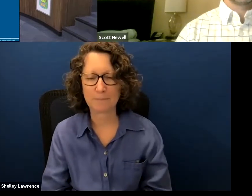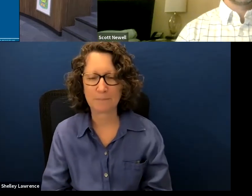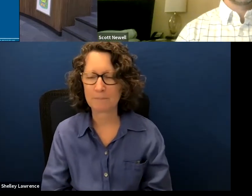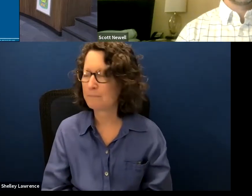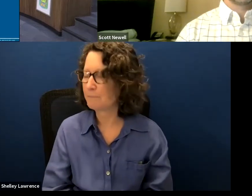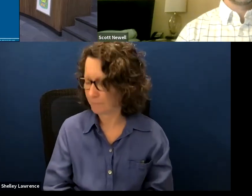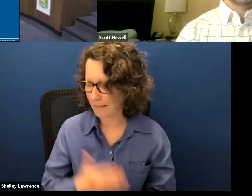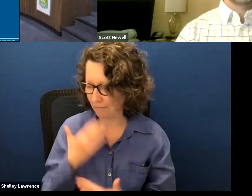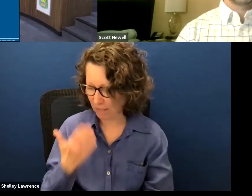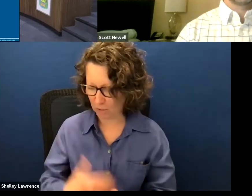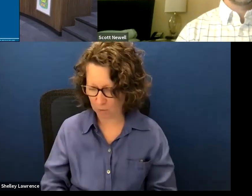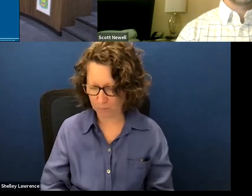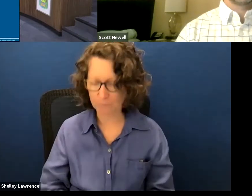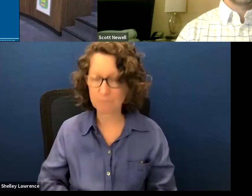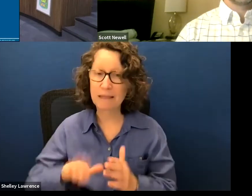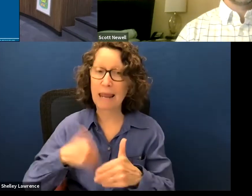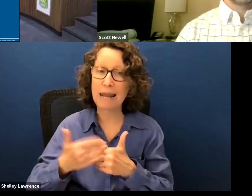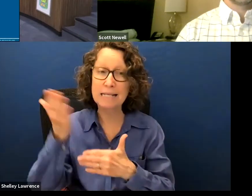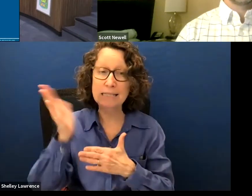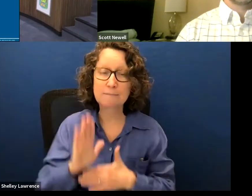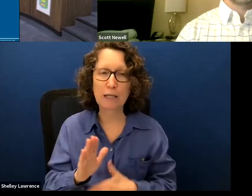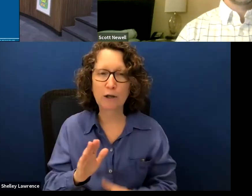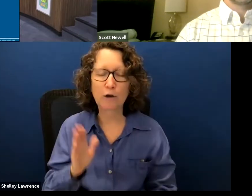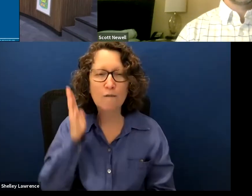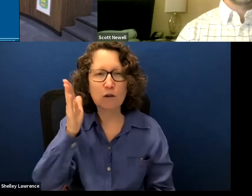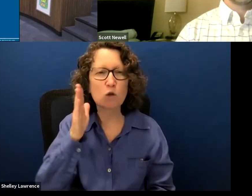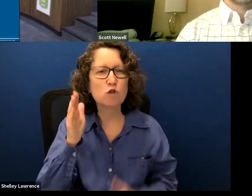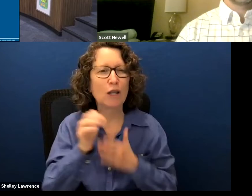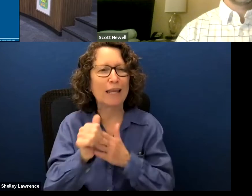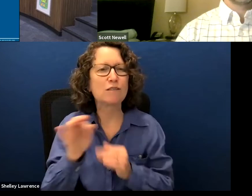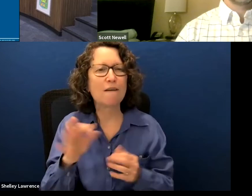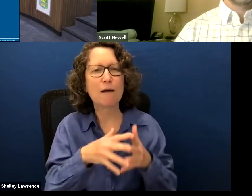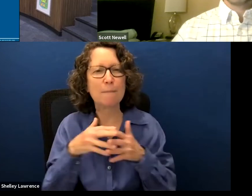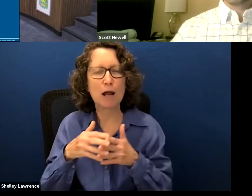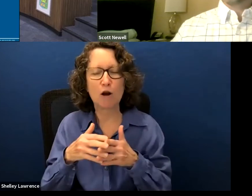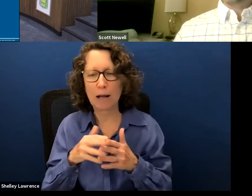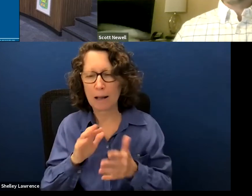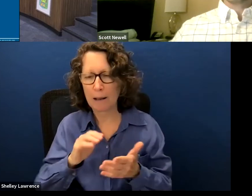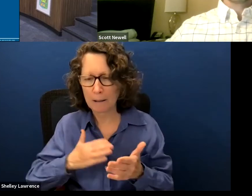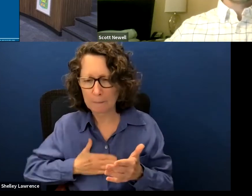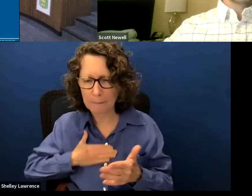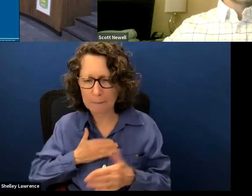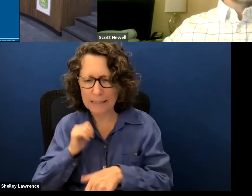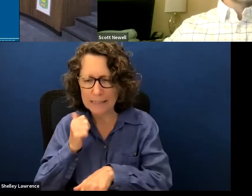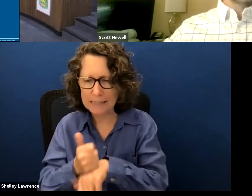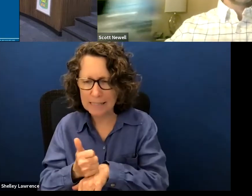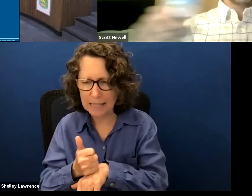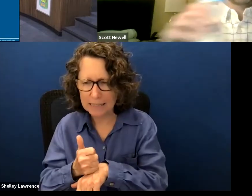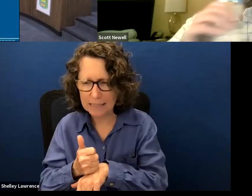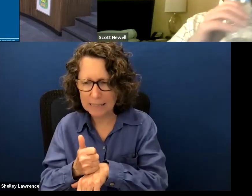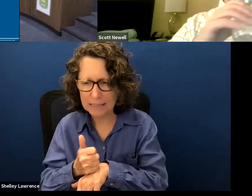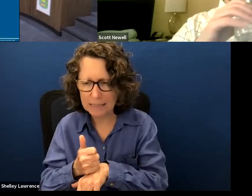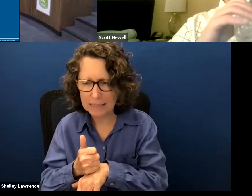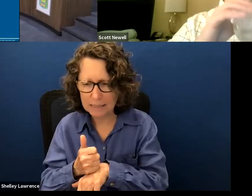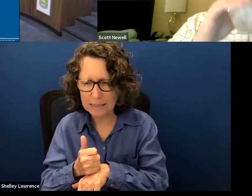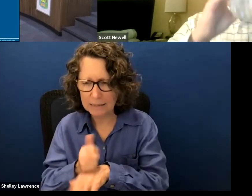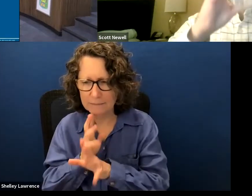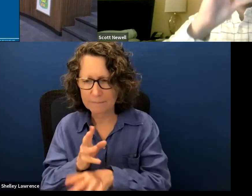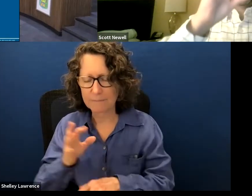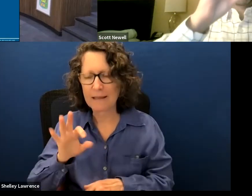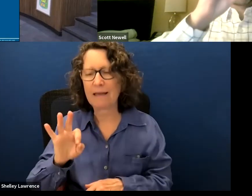Thank you. The next speaker is Future Leaders of America. You can please state your full name.